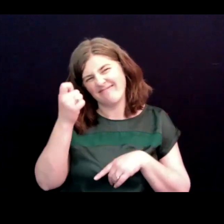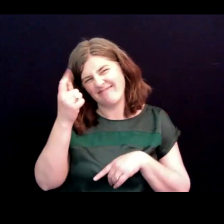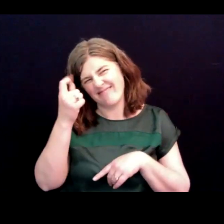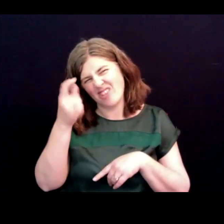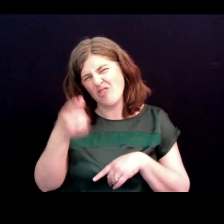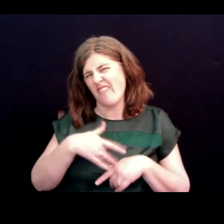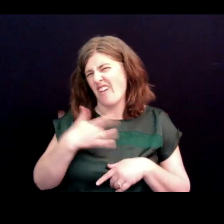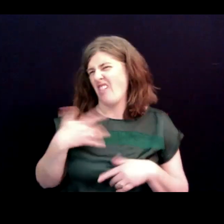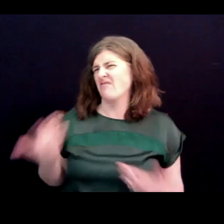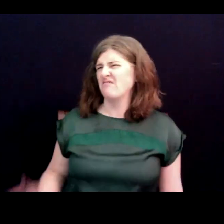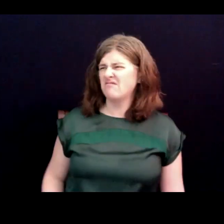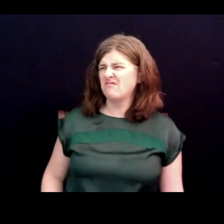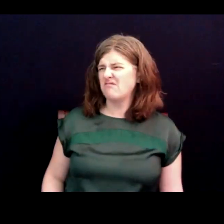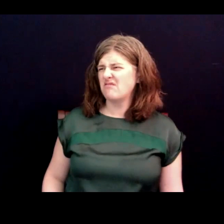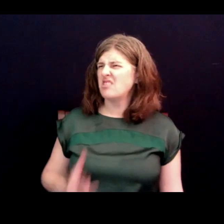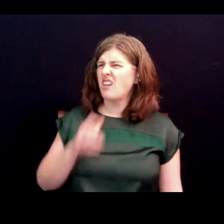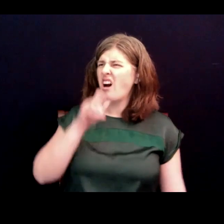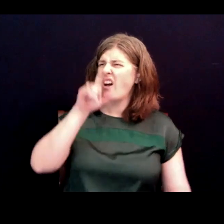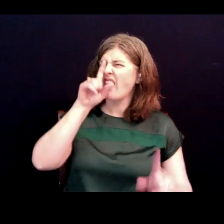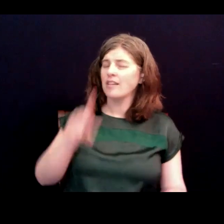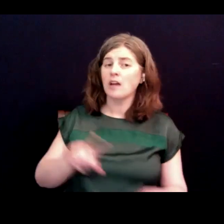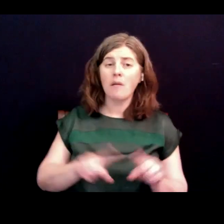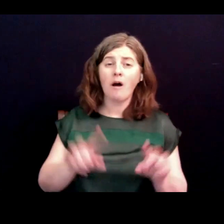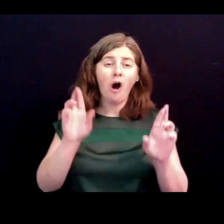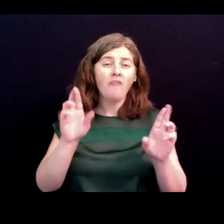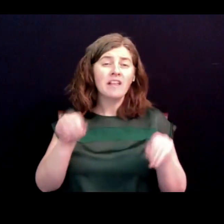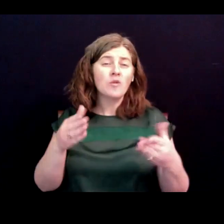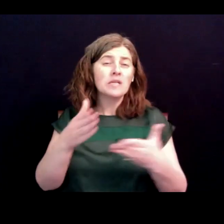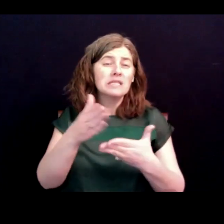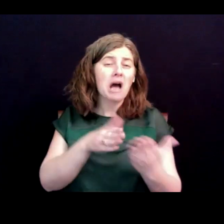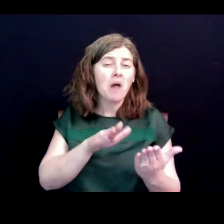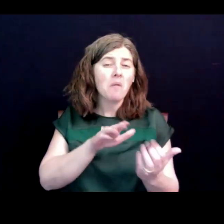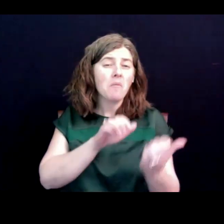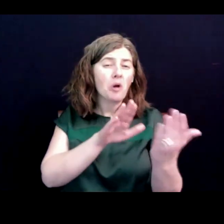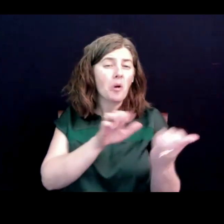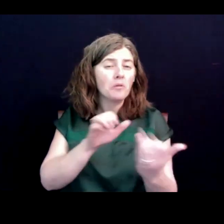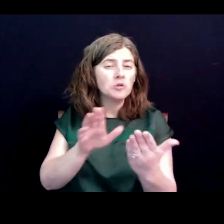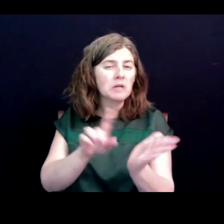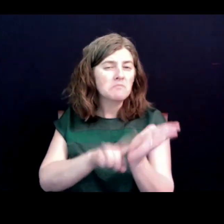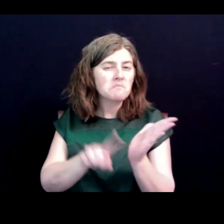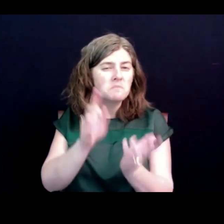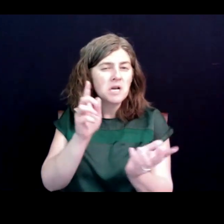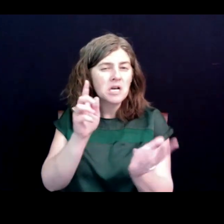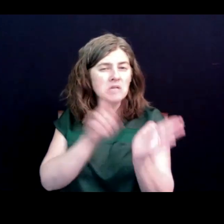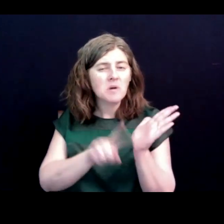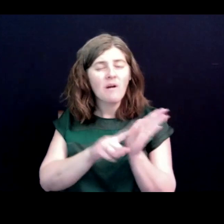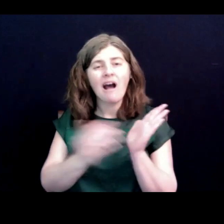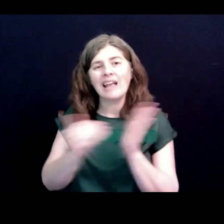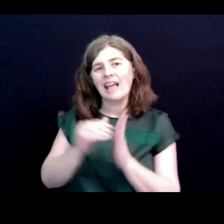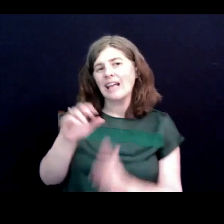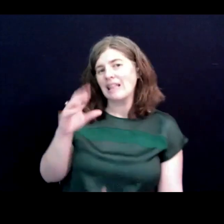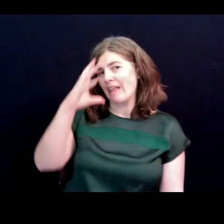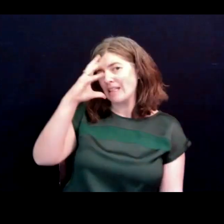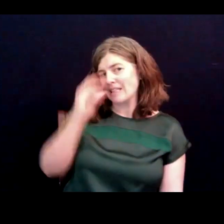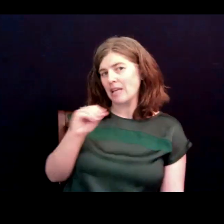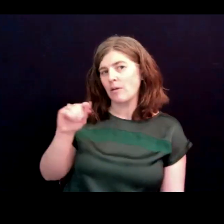pretty unsatisfied, but I'm hopeful that at least that gives you a couple of avenues that you can explore. And again, the sleep toolkit does give a couple